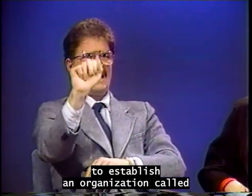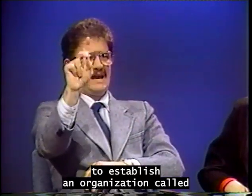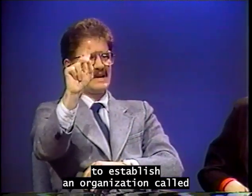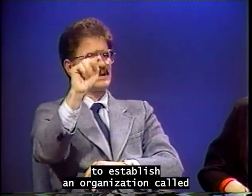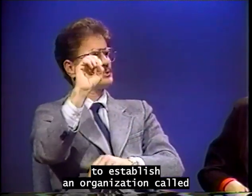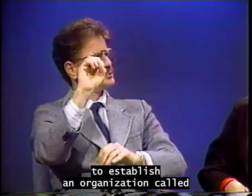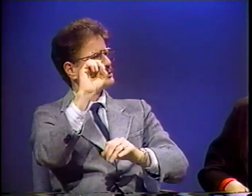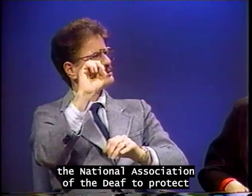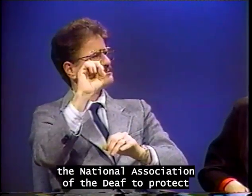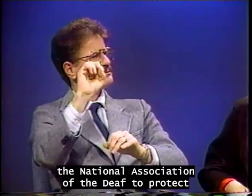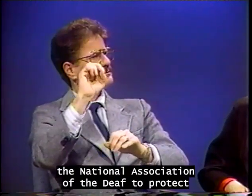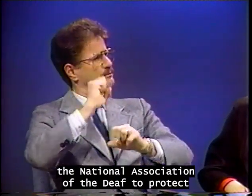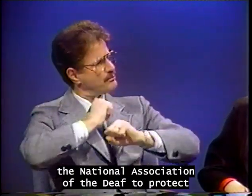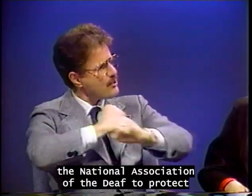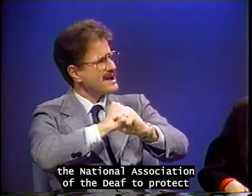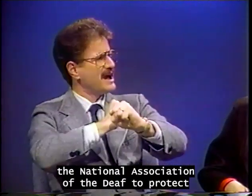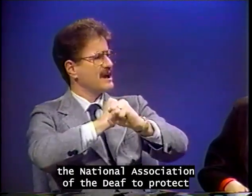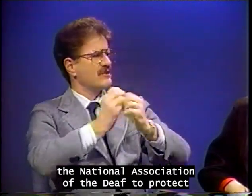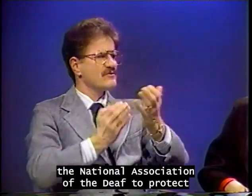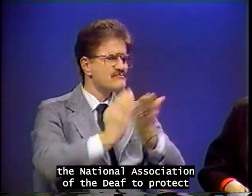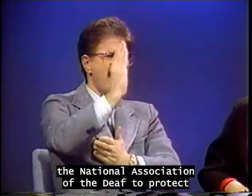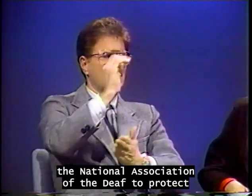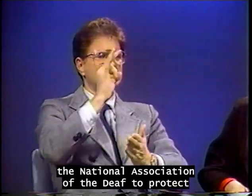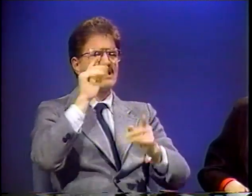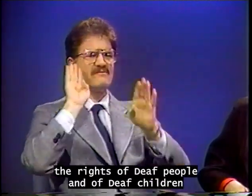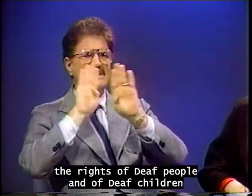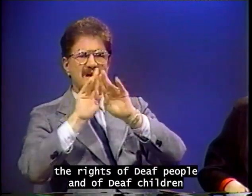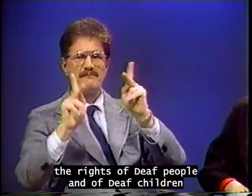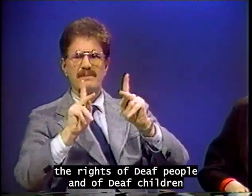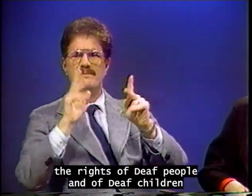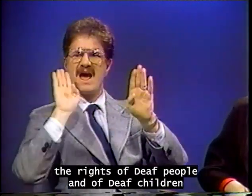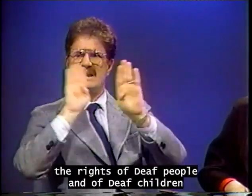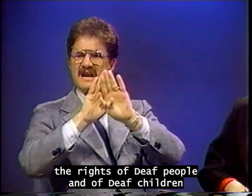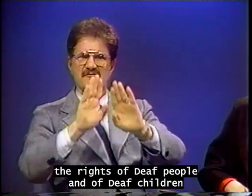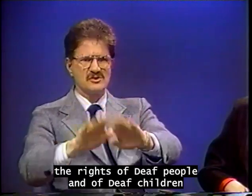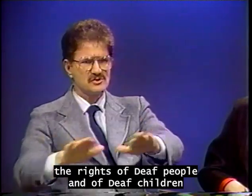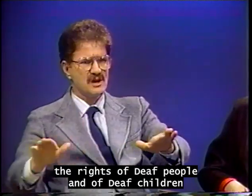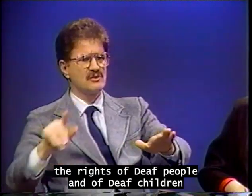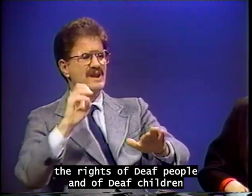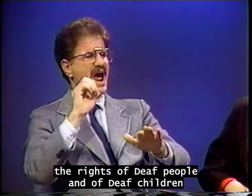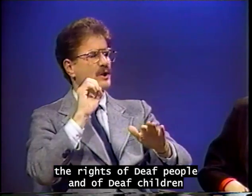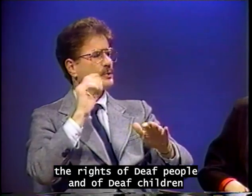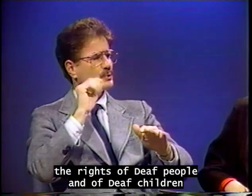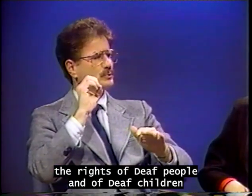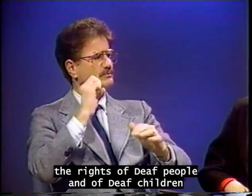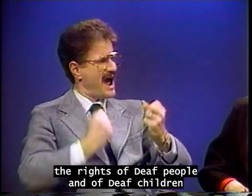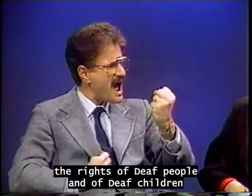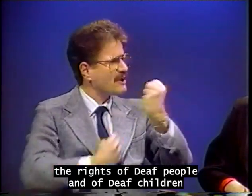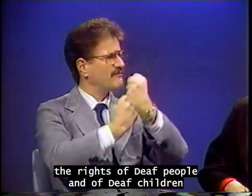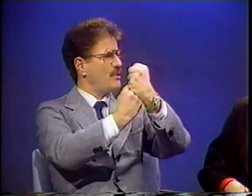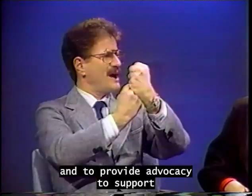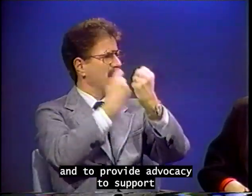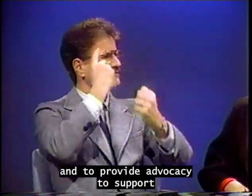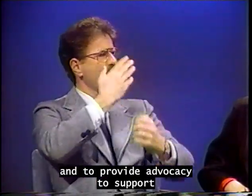an organization called the National Association of the Deaf to protect the rights of deaf people and of deaf children, and to